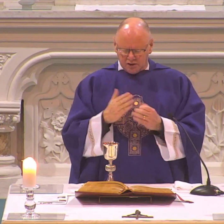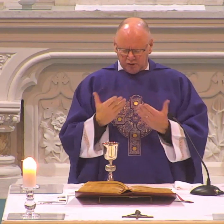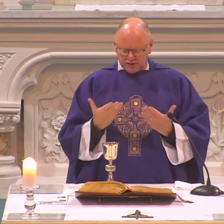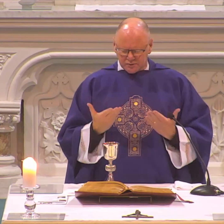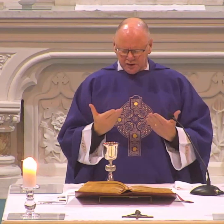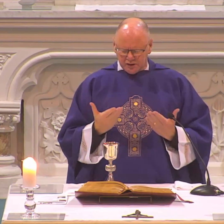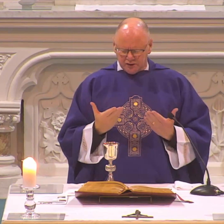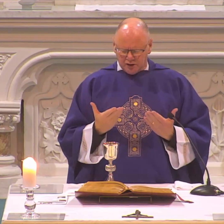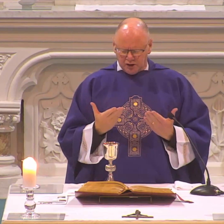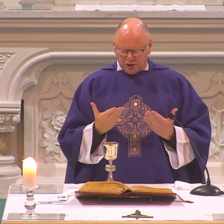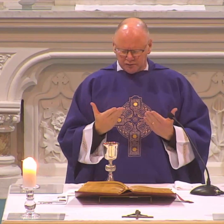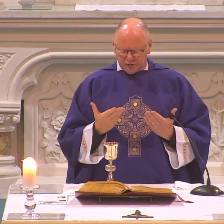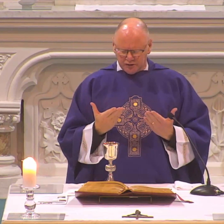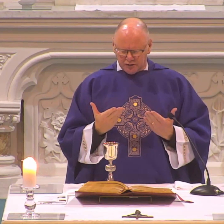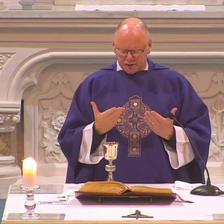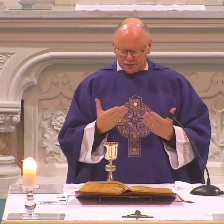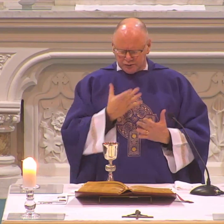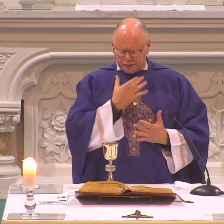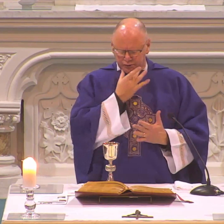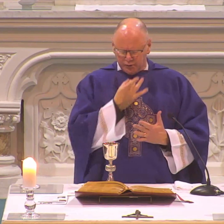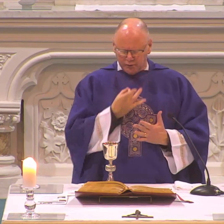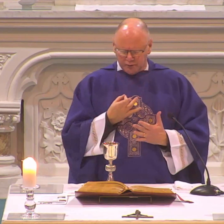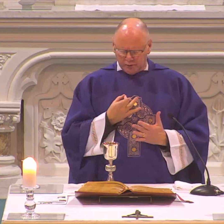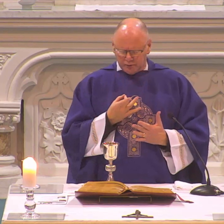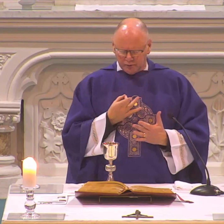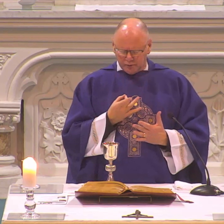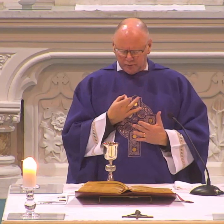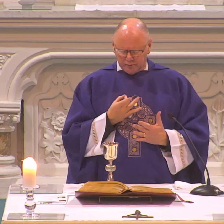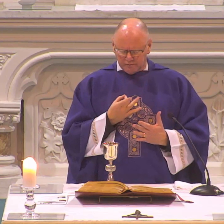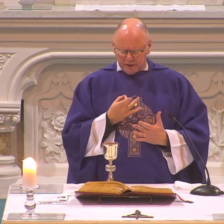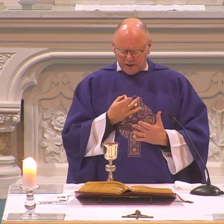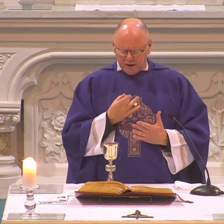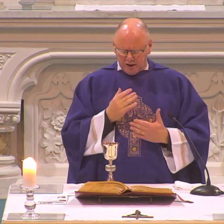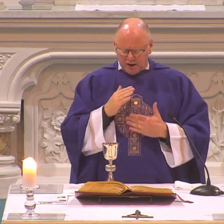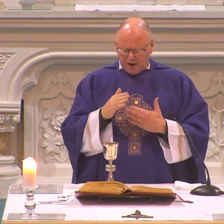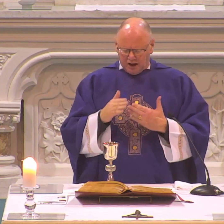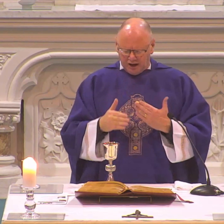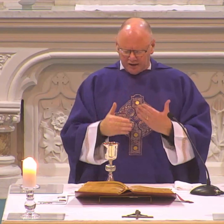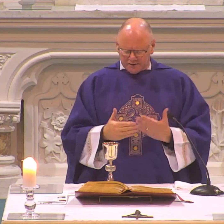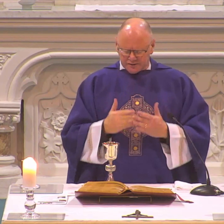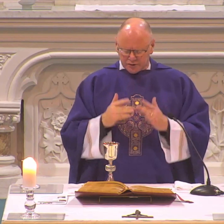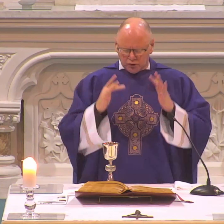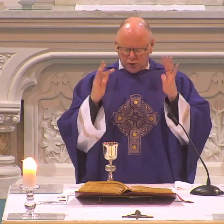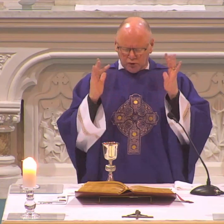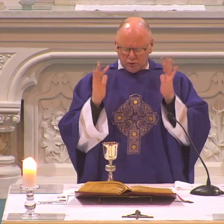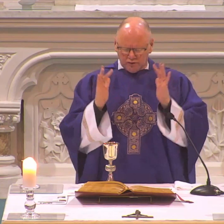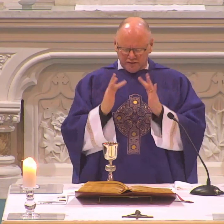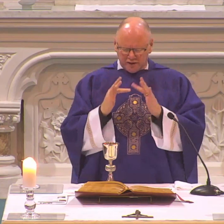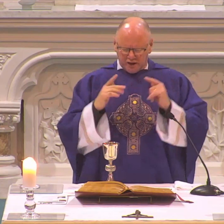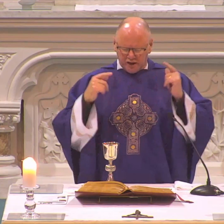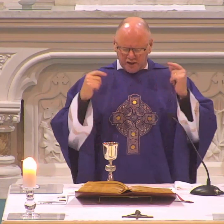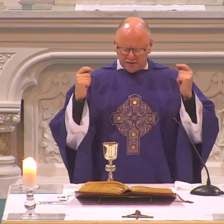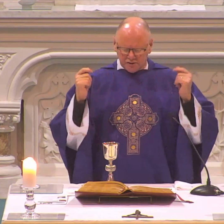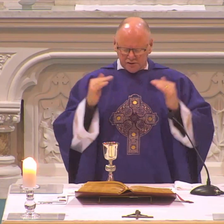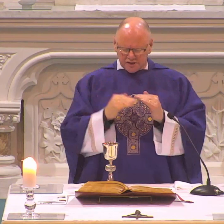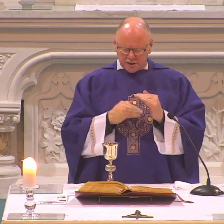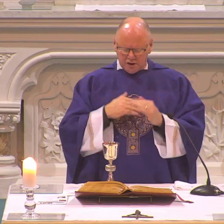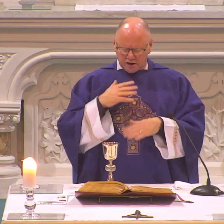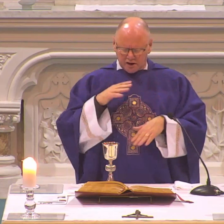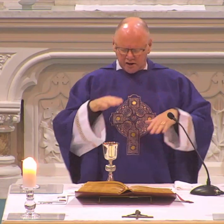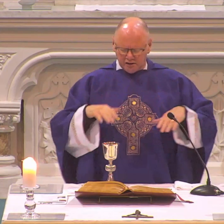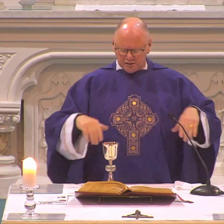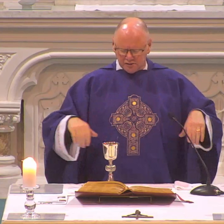in which we now dare to hope. And so with the angels